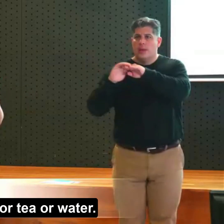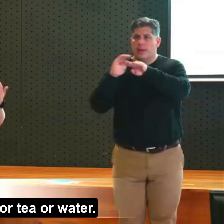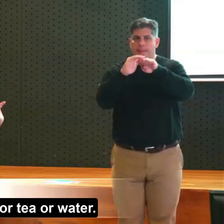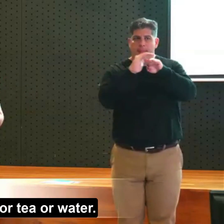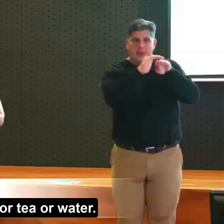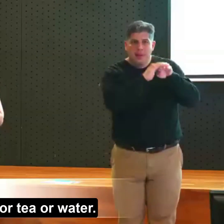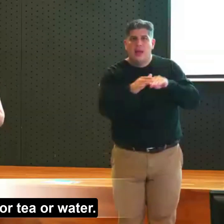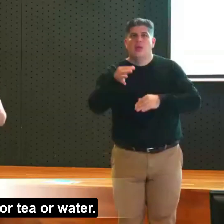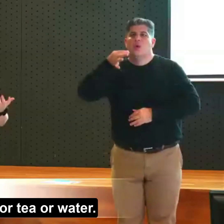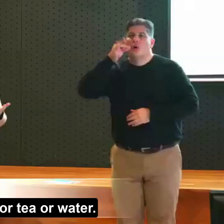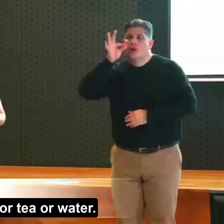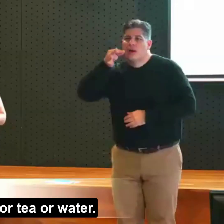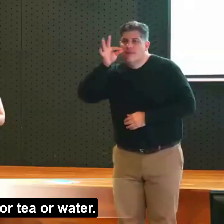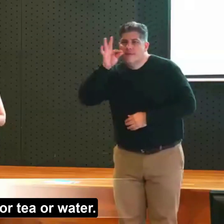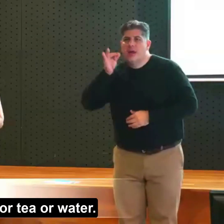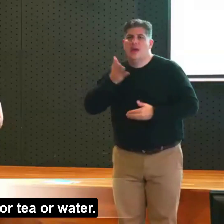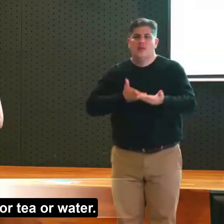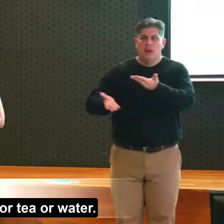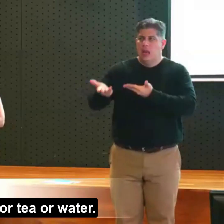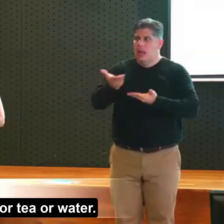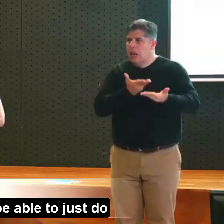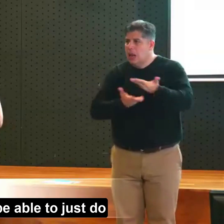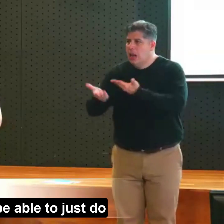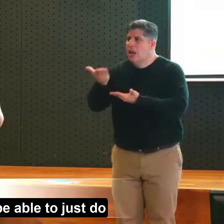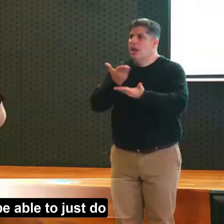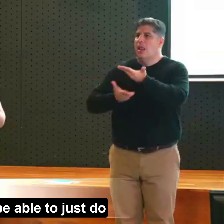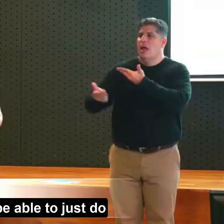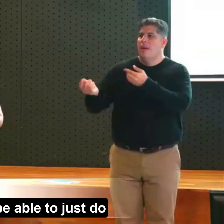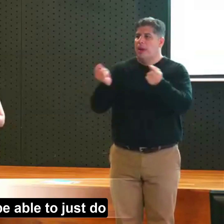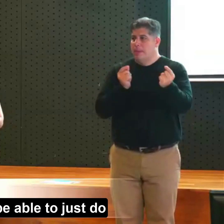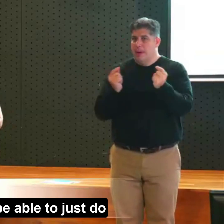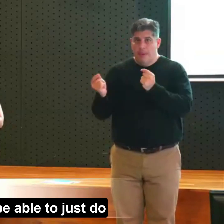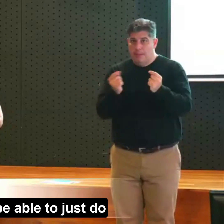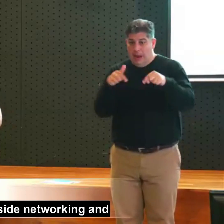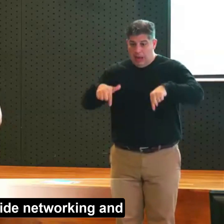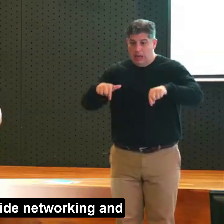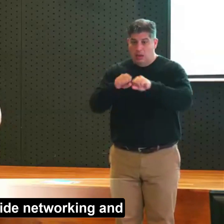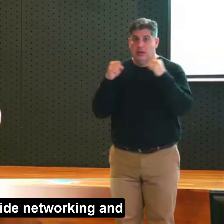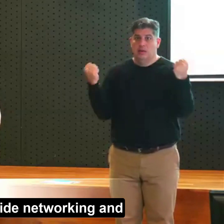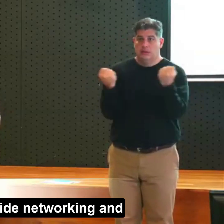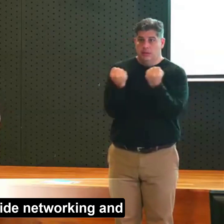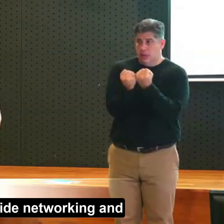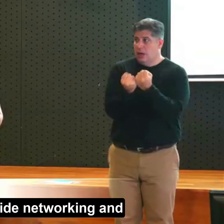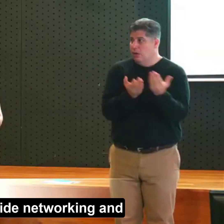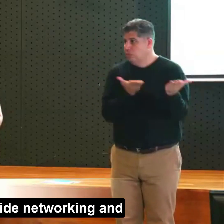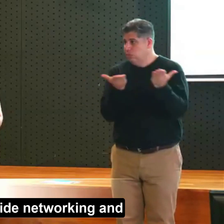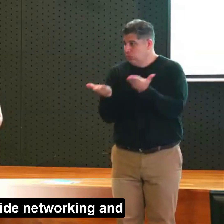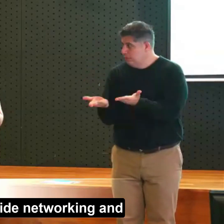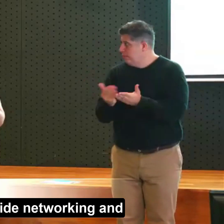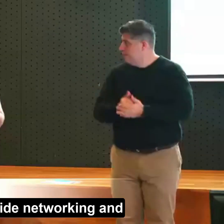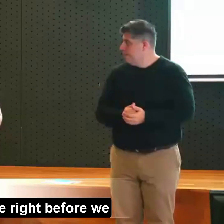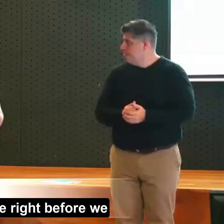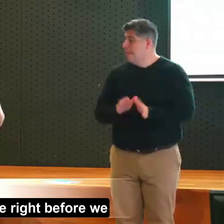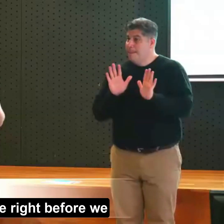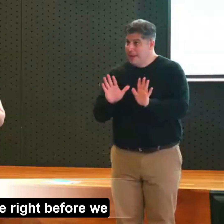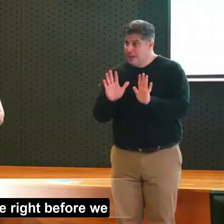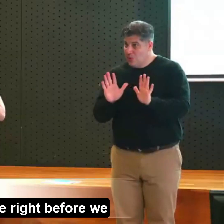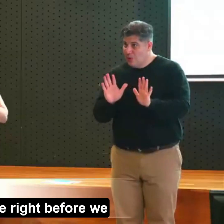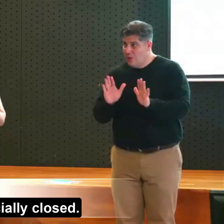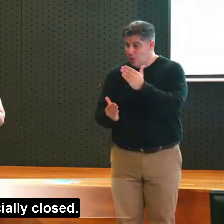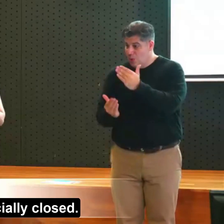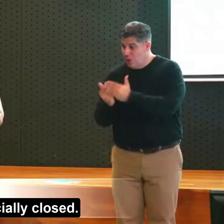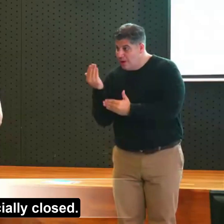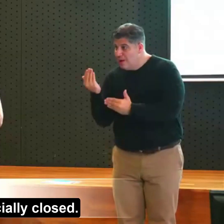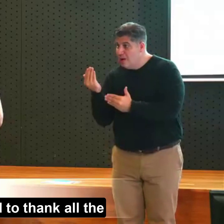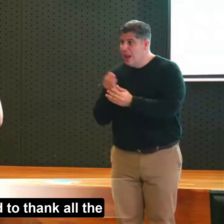some coffee or tea or water. We will be able to just do some on-site networking and exchange. But before